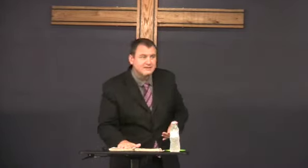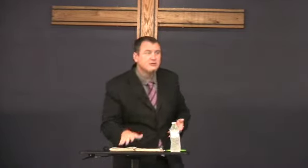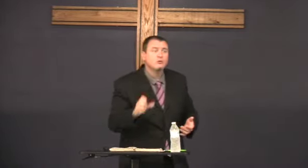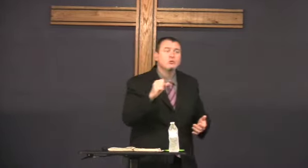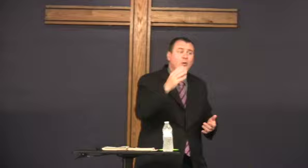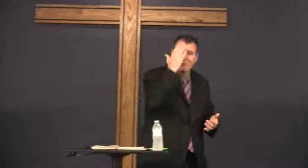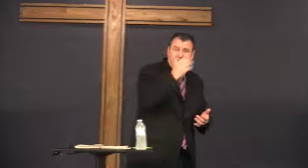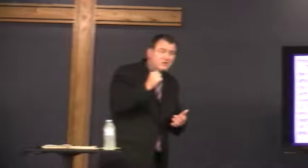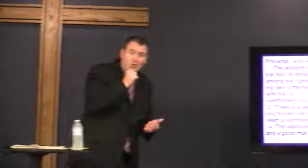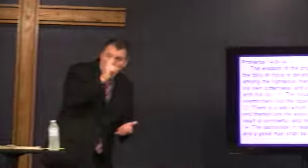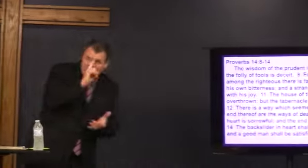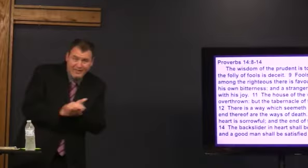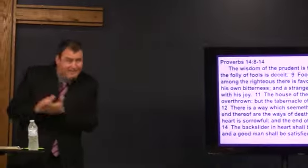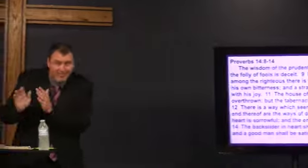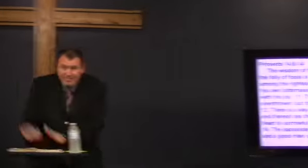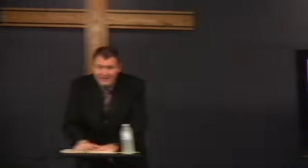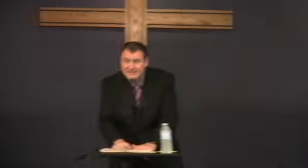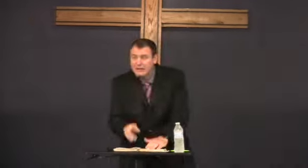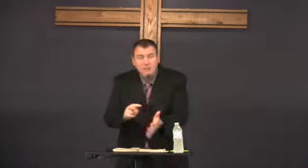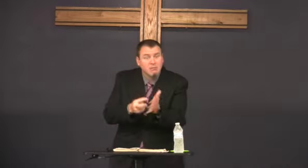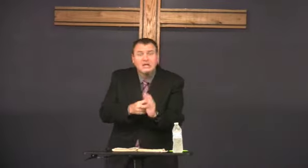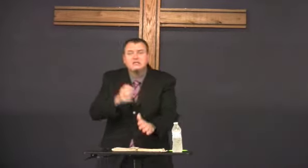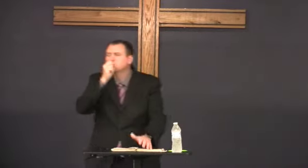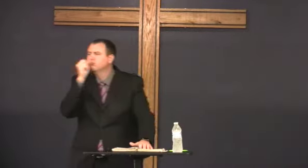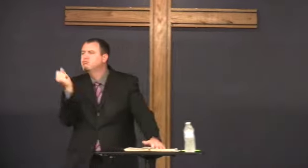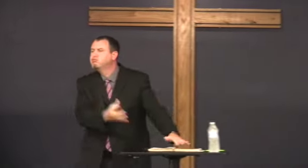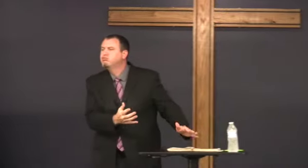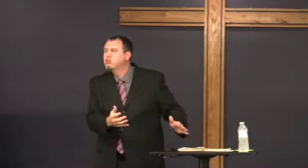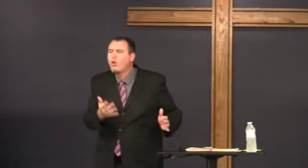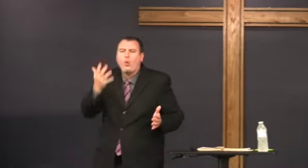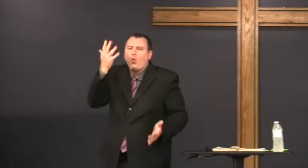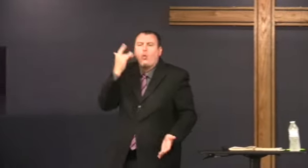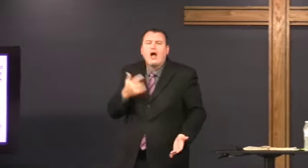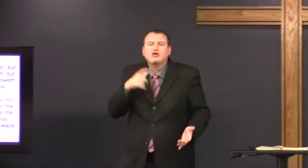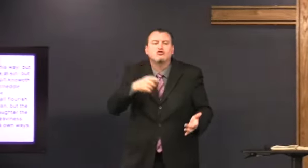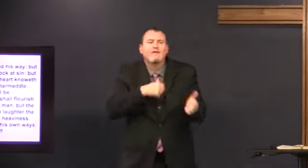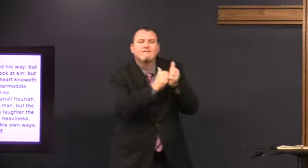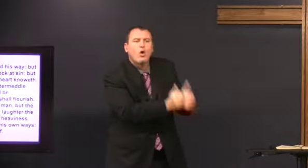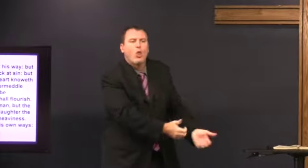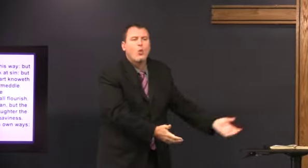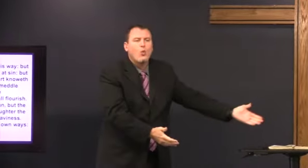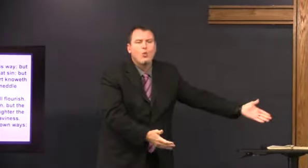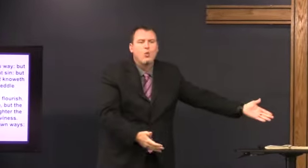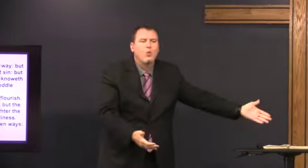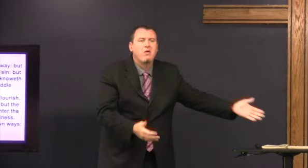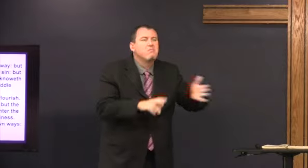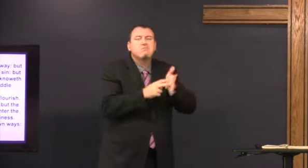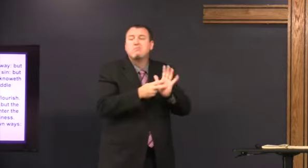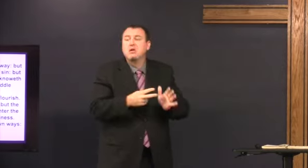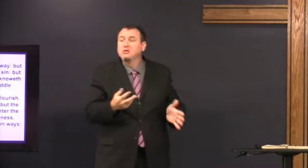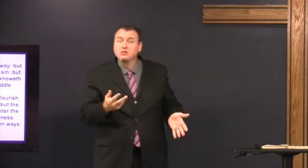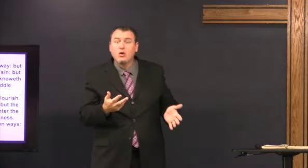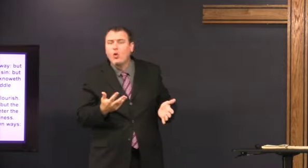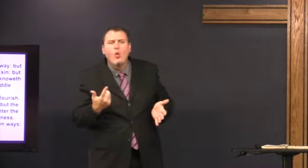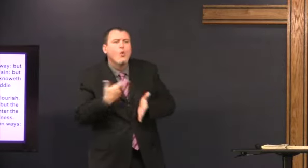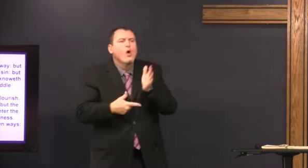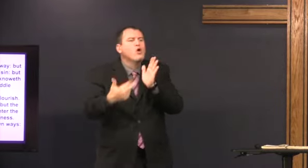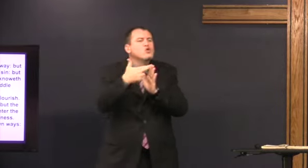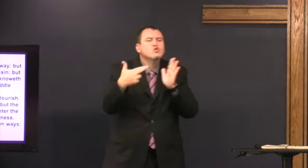They don't believe in the Bible. Because they don't believe in the Bible, they don't care. Say what? They say, why should I follow